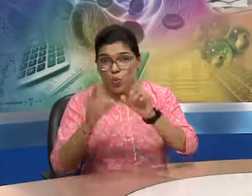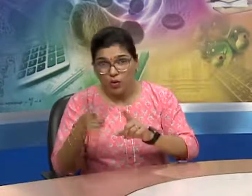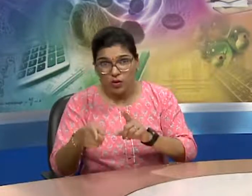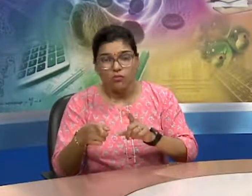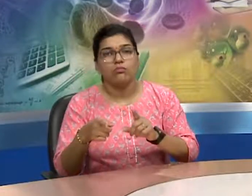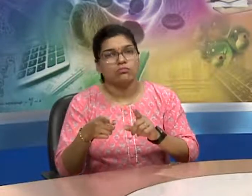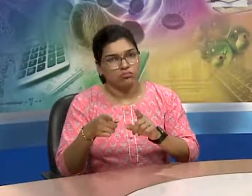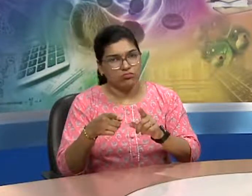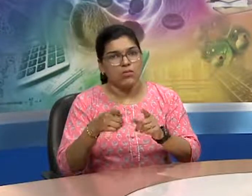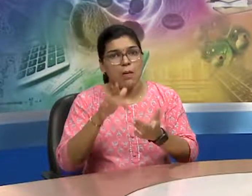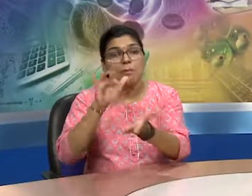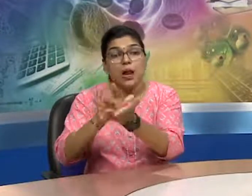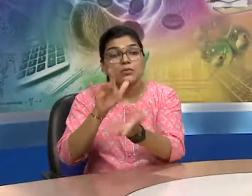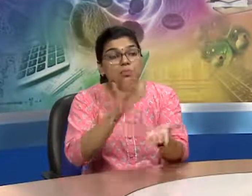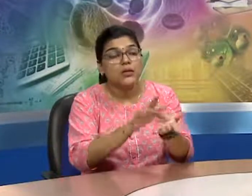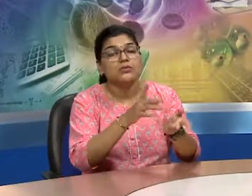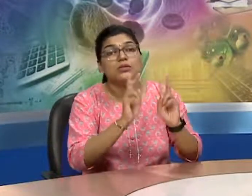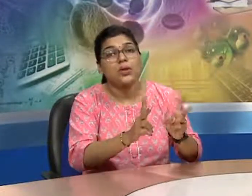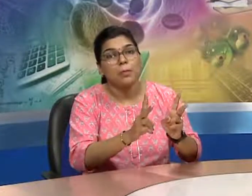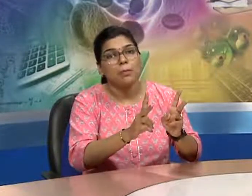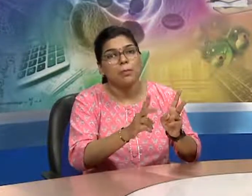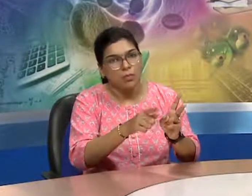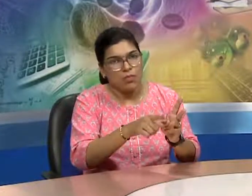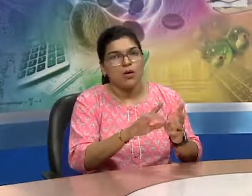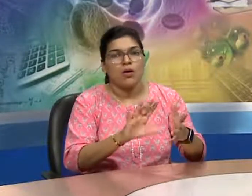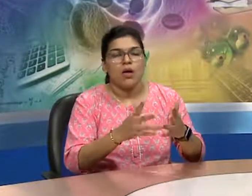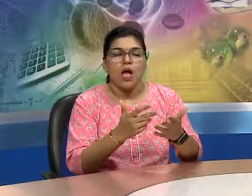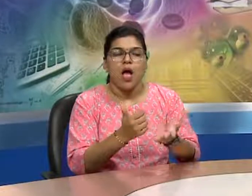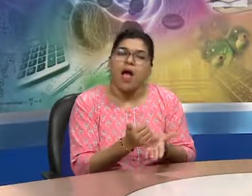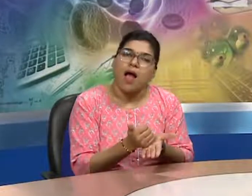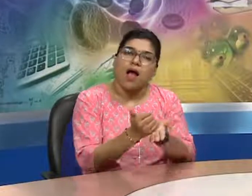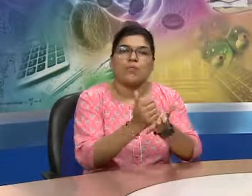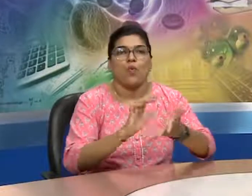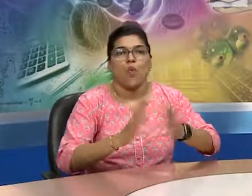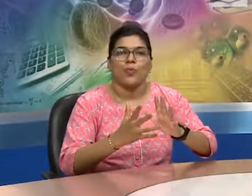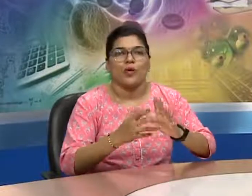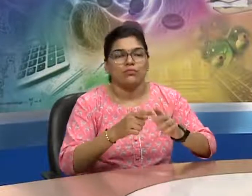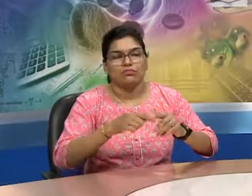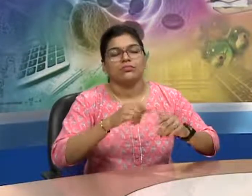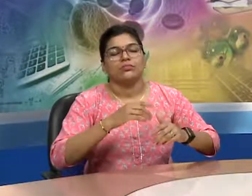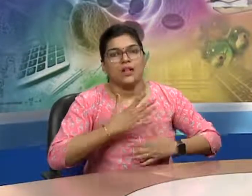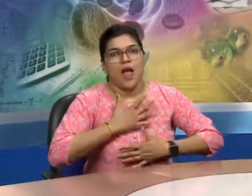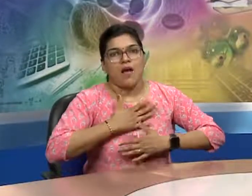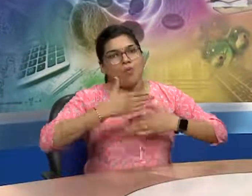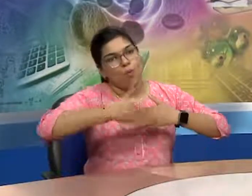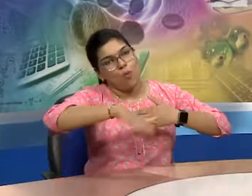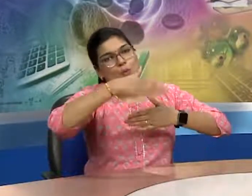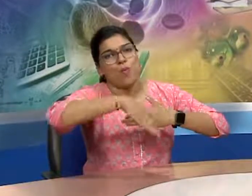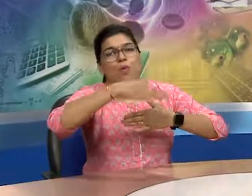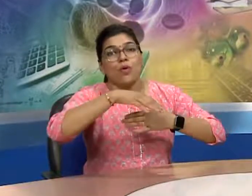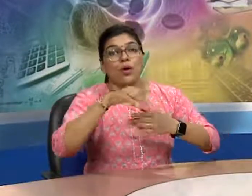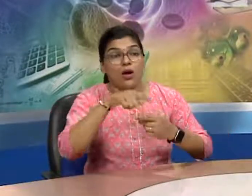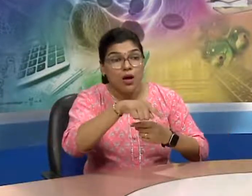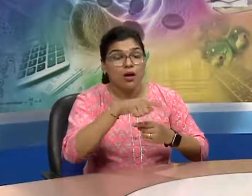The basic adaptation helps animals and plants to survive in their